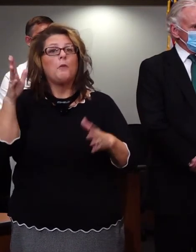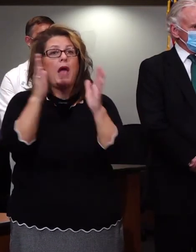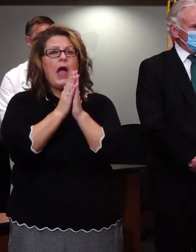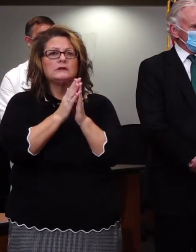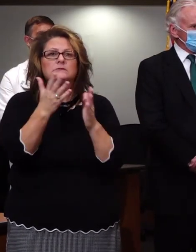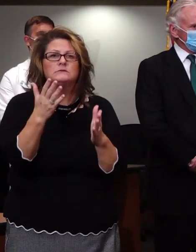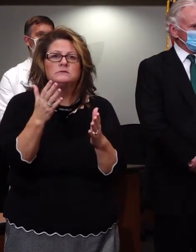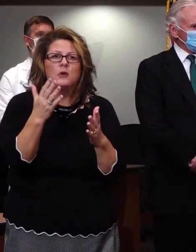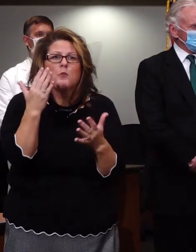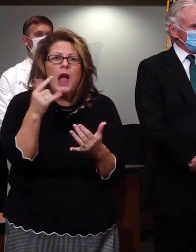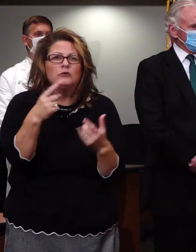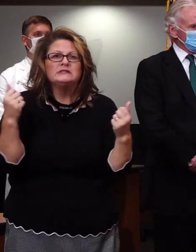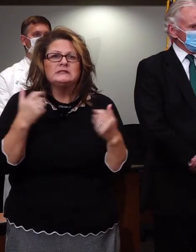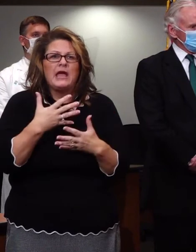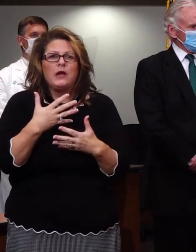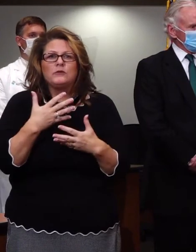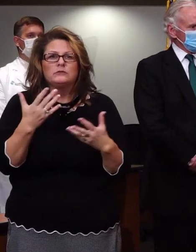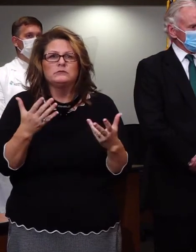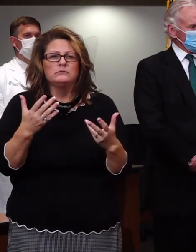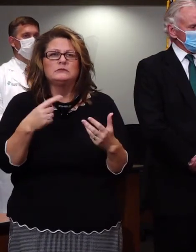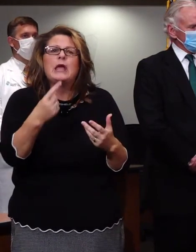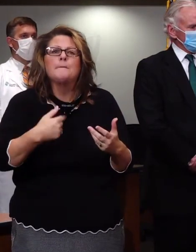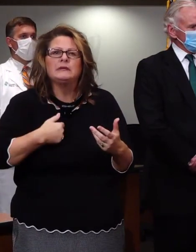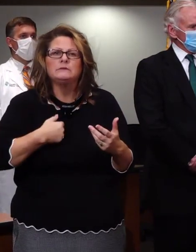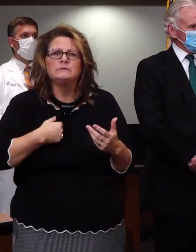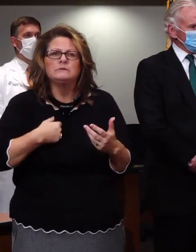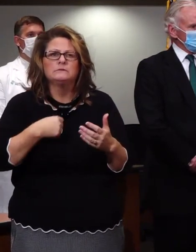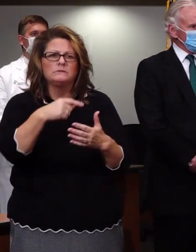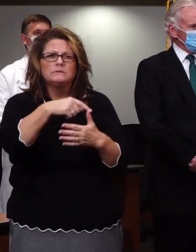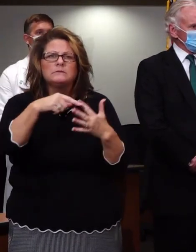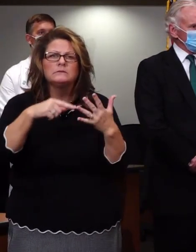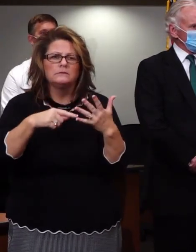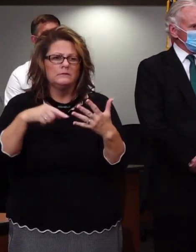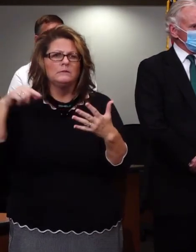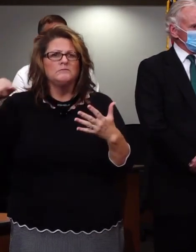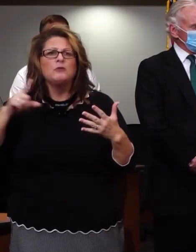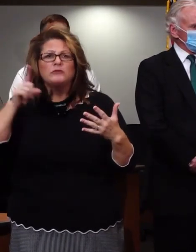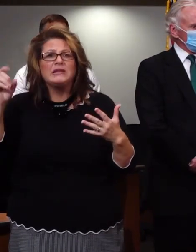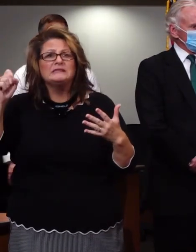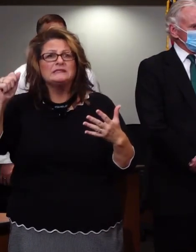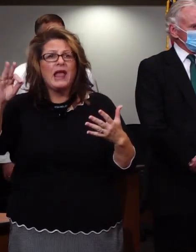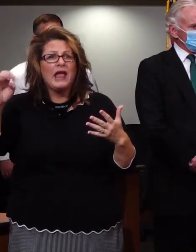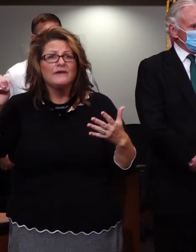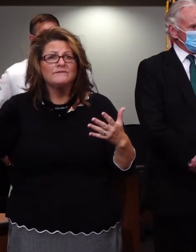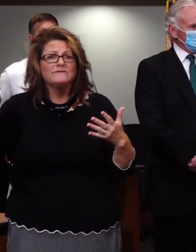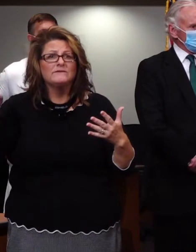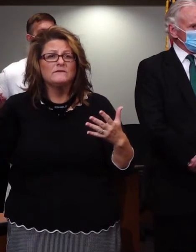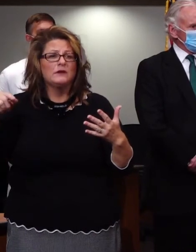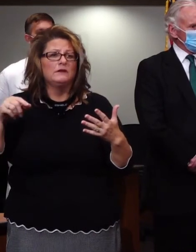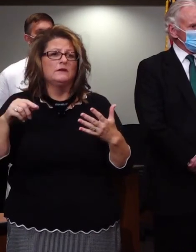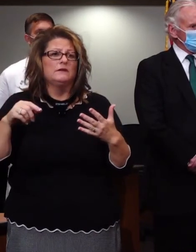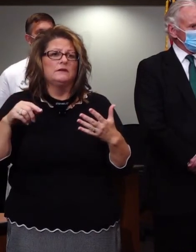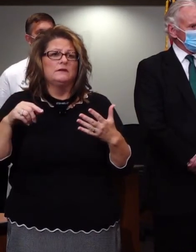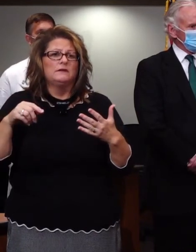do to explain to people that that the vaccine is safe, it is effective. We do want people to know what to expect, though. As